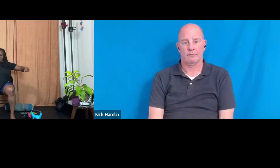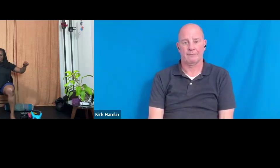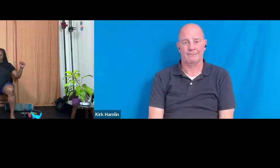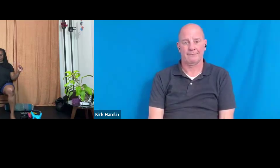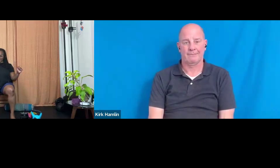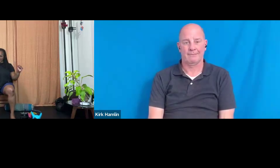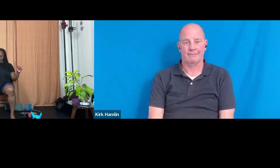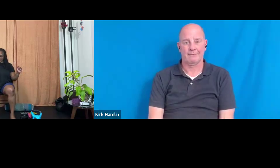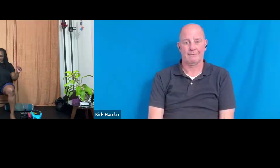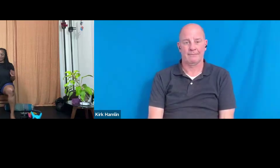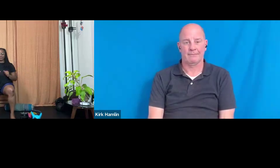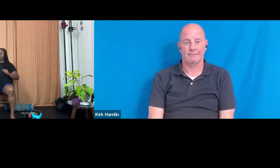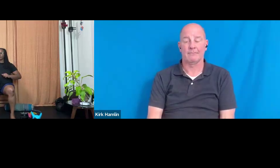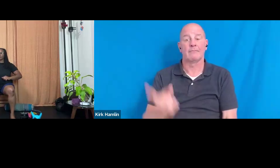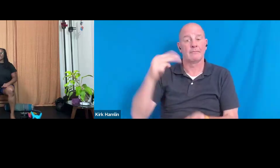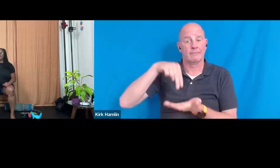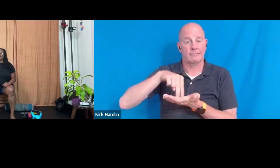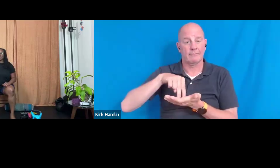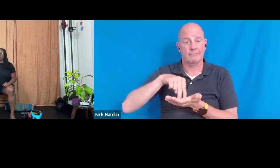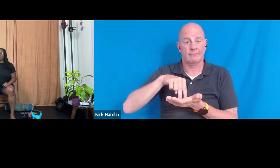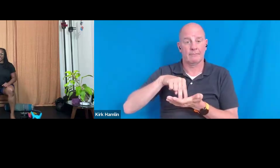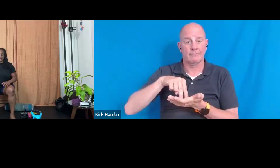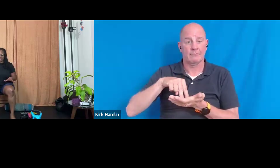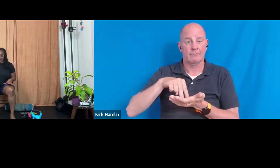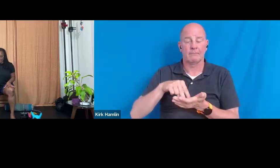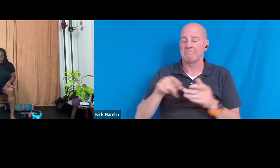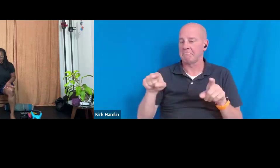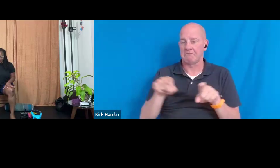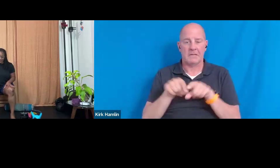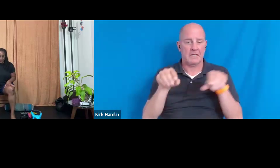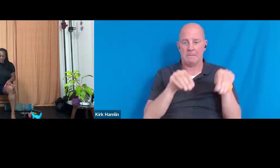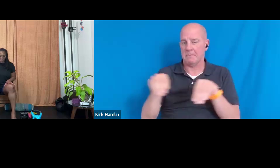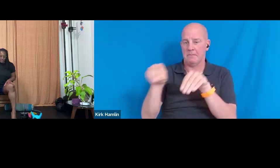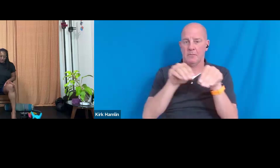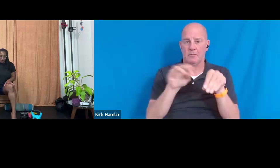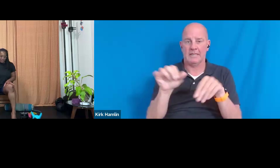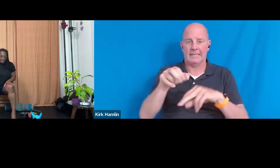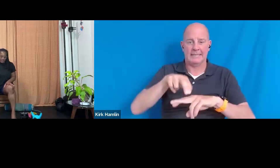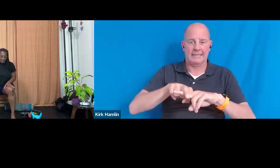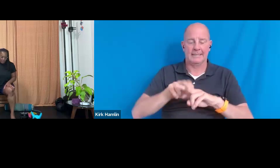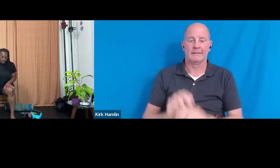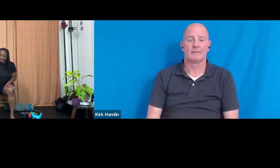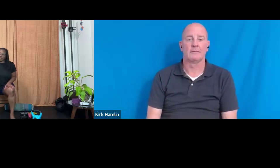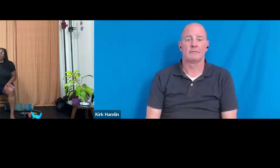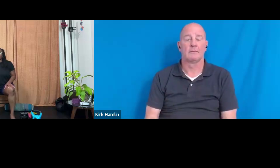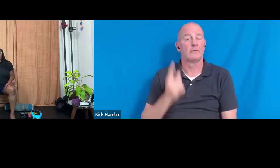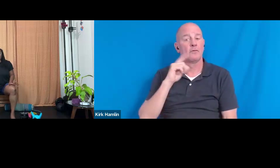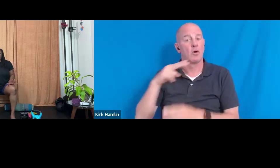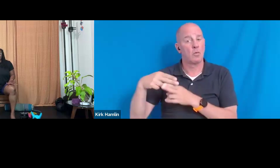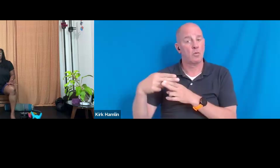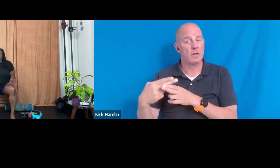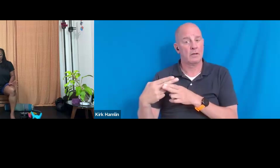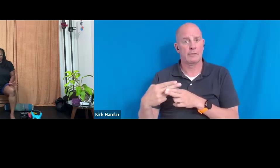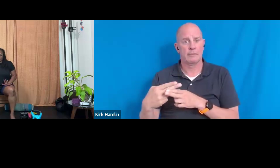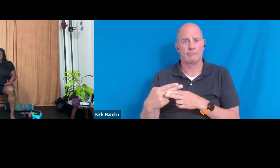Okay, if you are standing, same motions as the seated. As far as weights go, if you have no